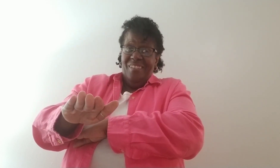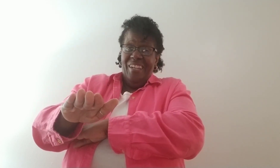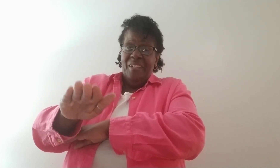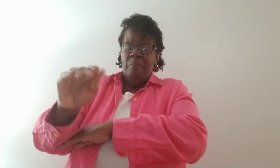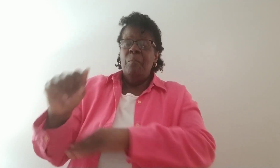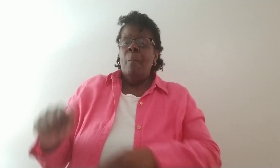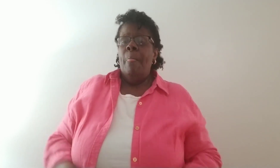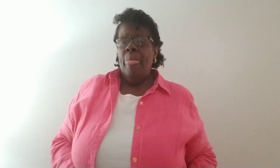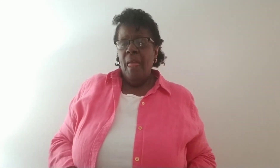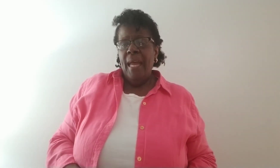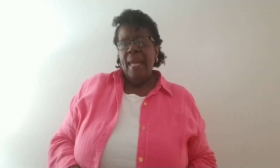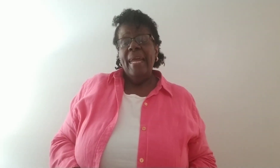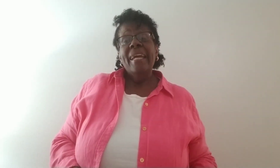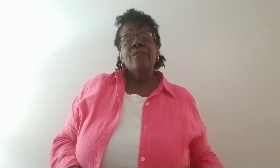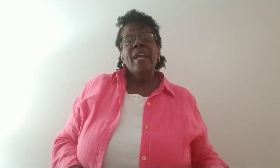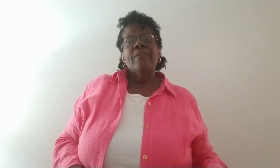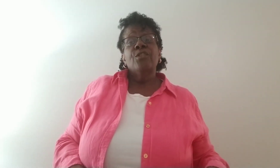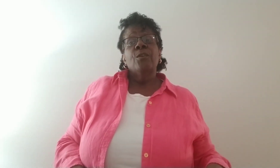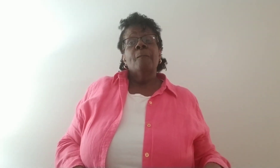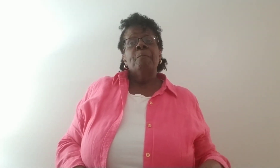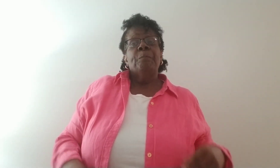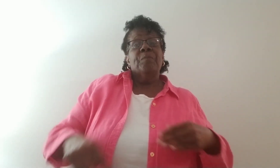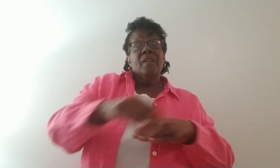Right? Every afternoon.